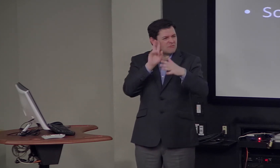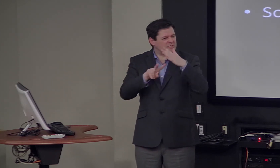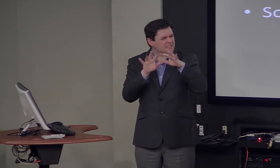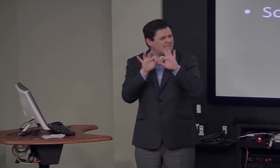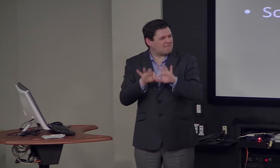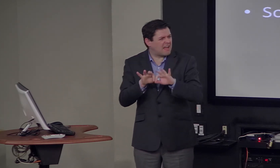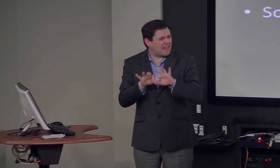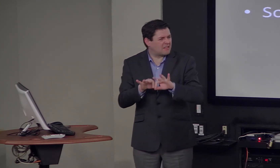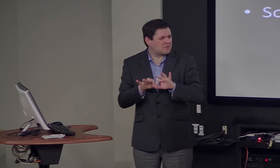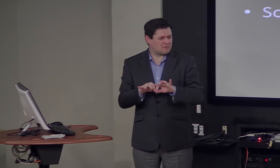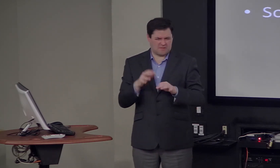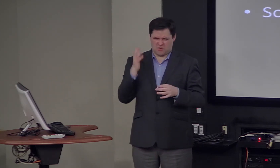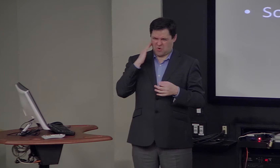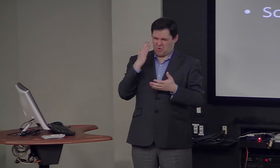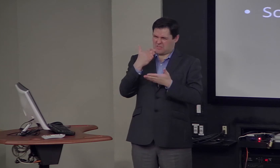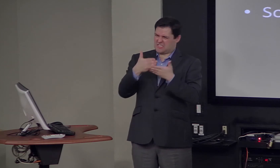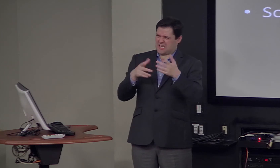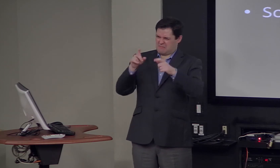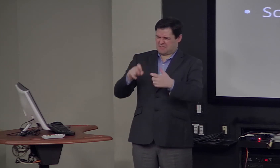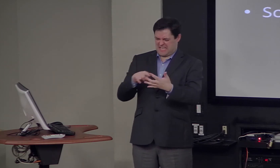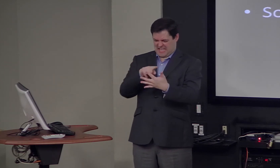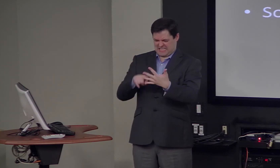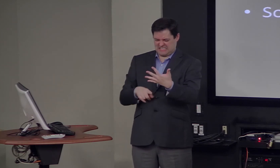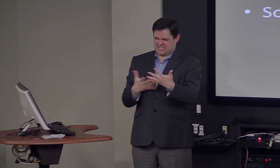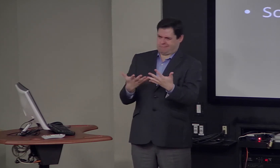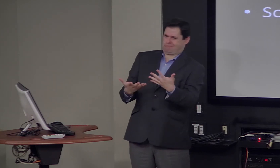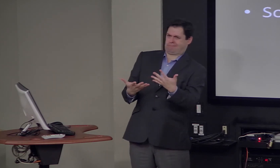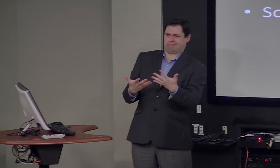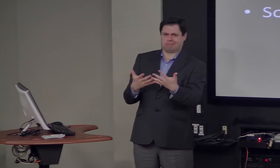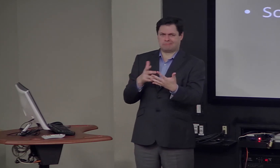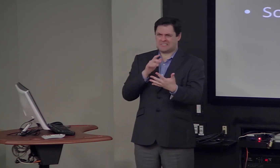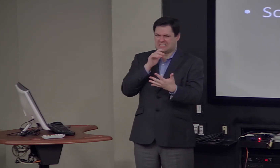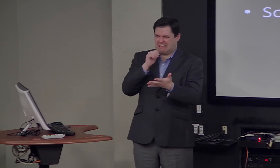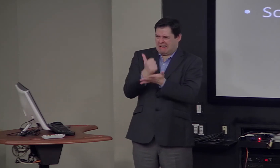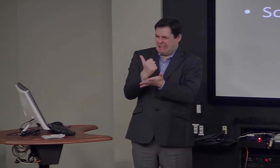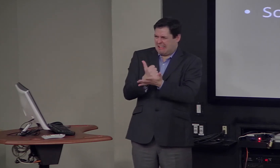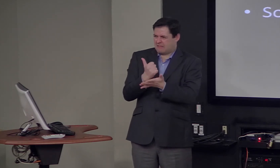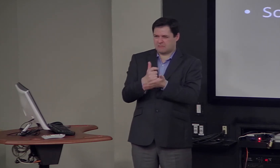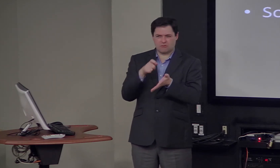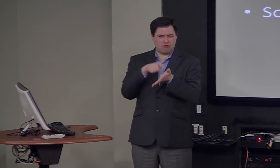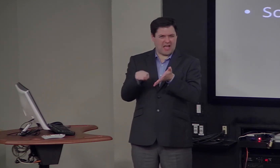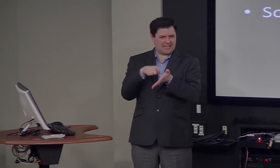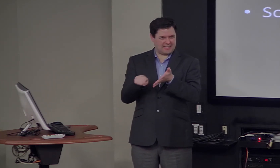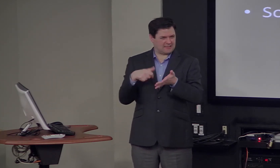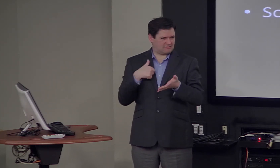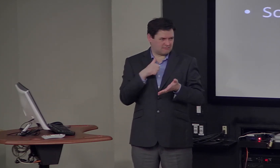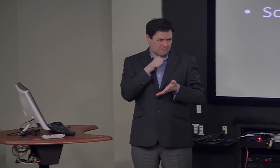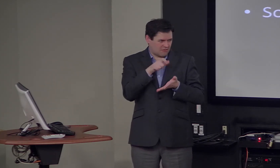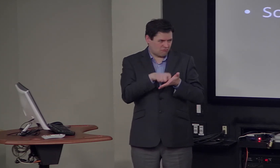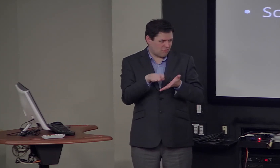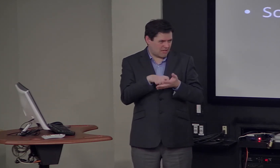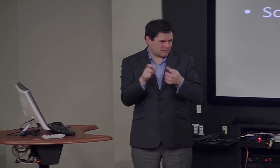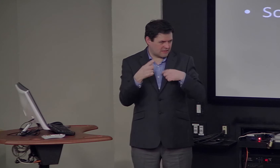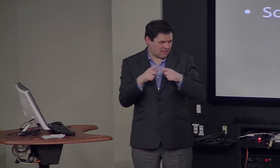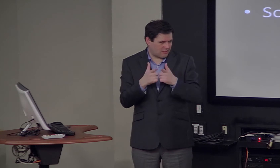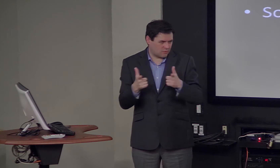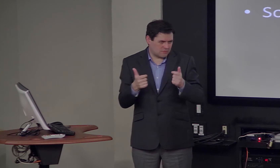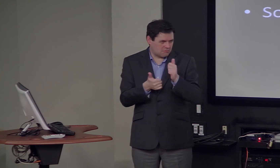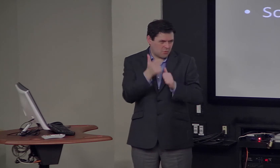lot of similarity in terms of predictive values in their scores. Nothing that really stood out. Writing did not seem, of